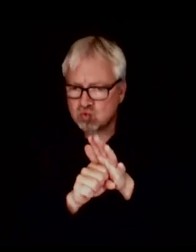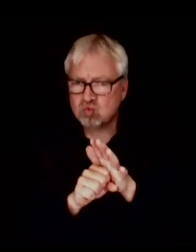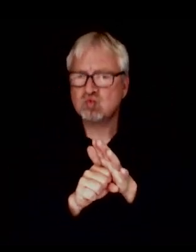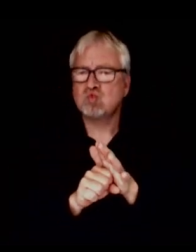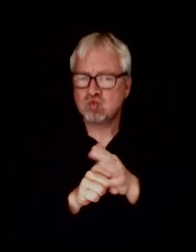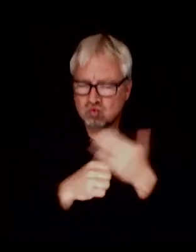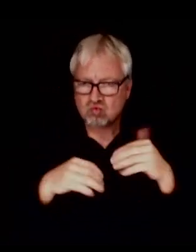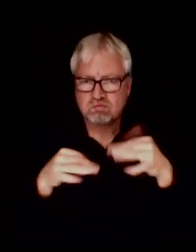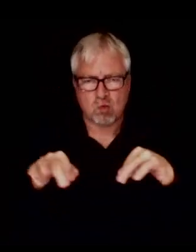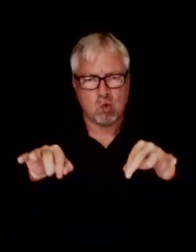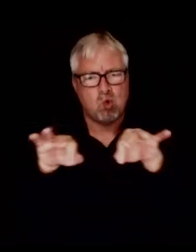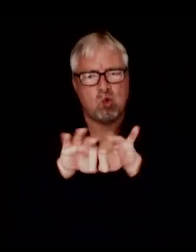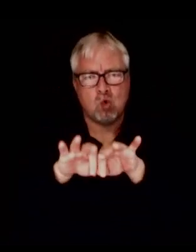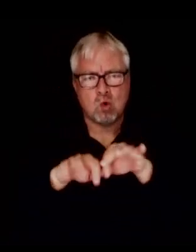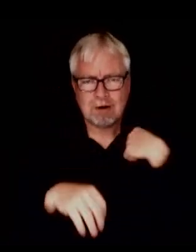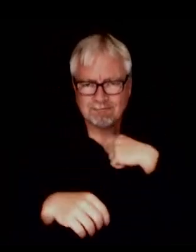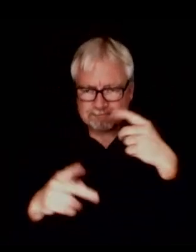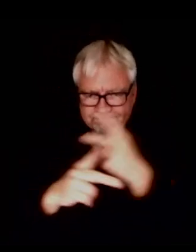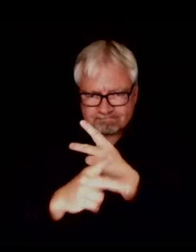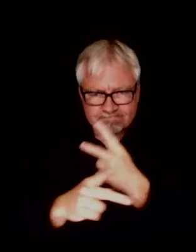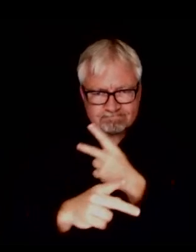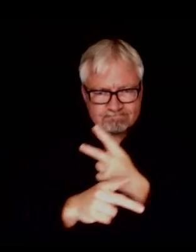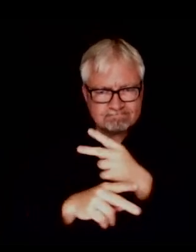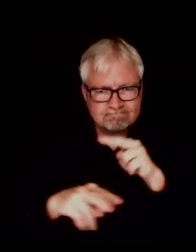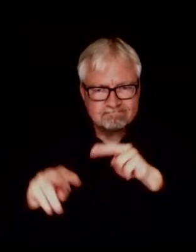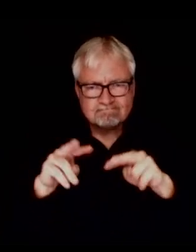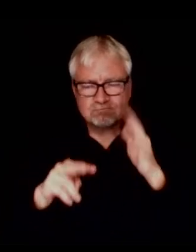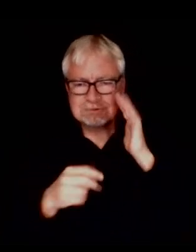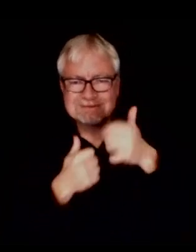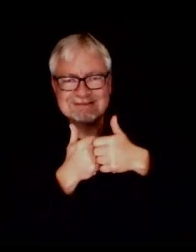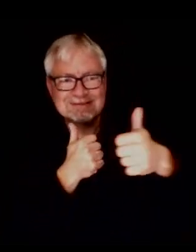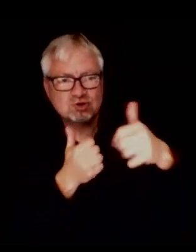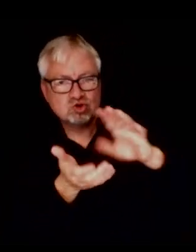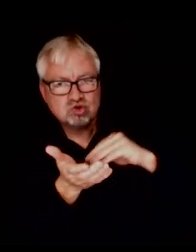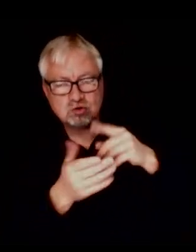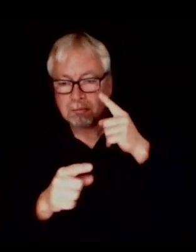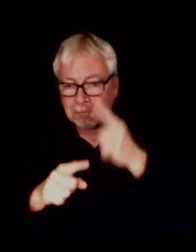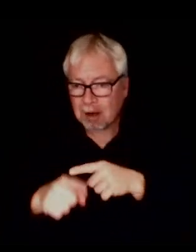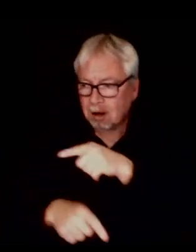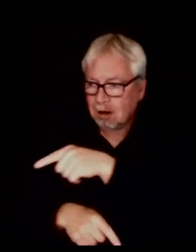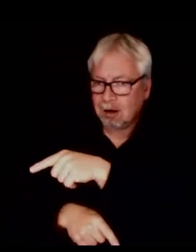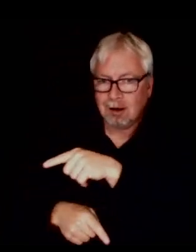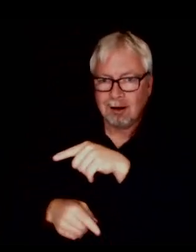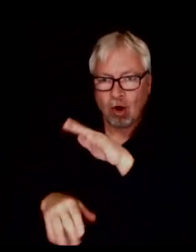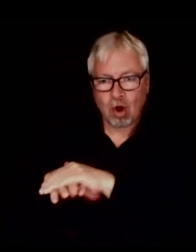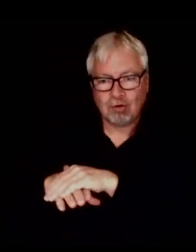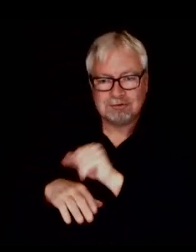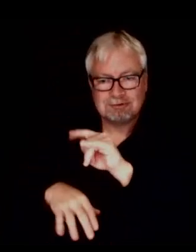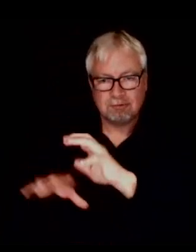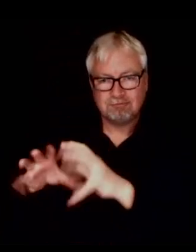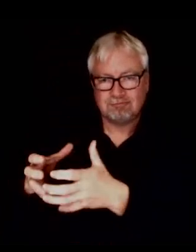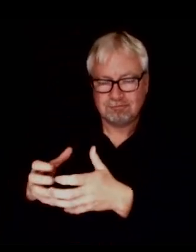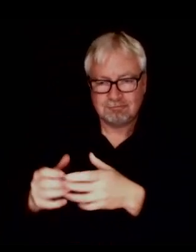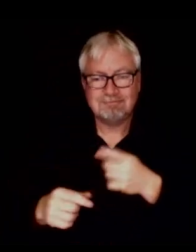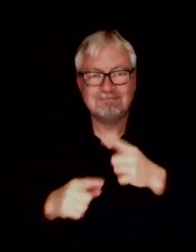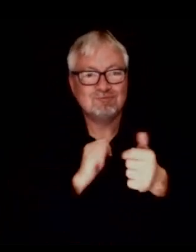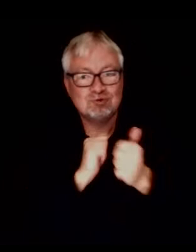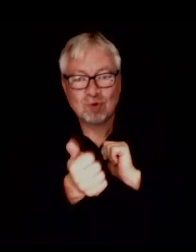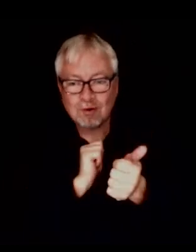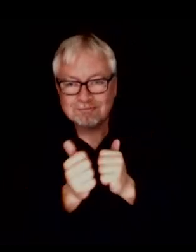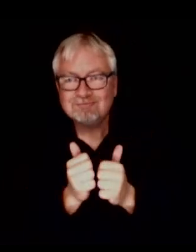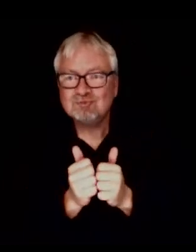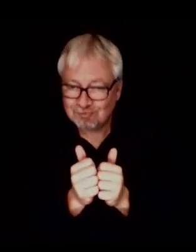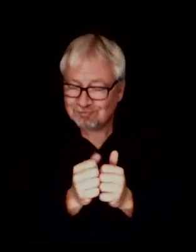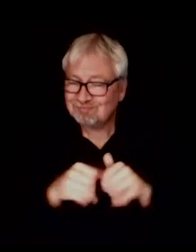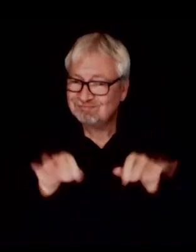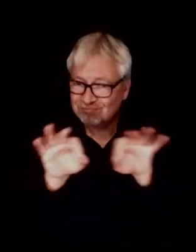other activities that make school experience a memorable experience. And testing has always been an important part of our strategy for slowing the spread